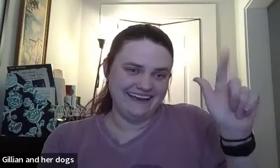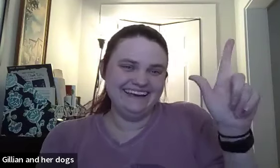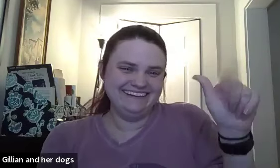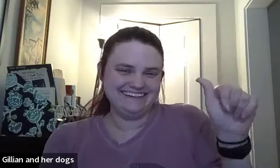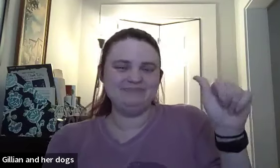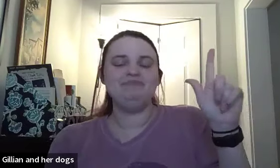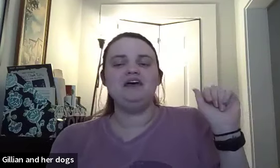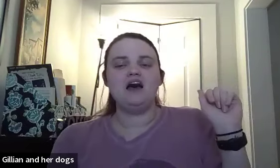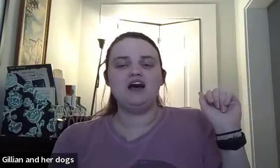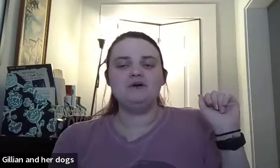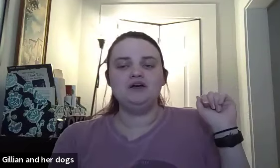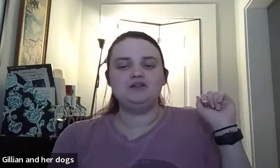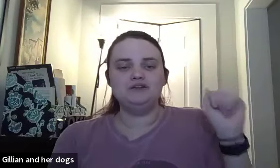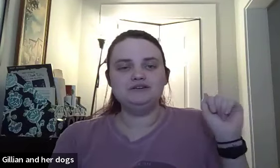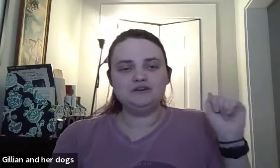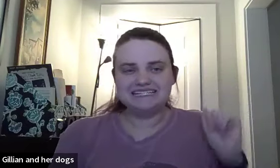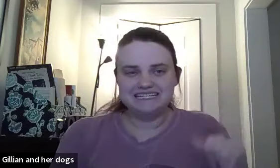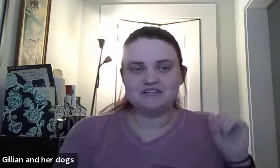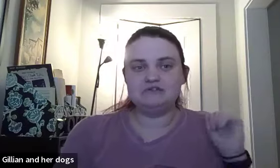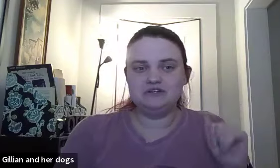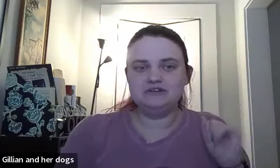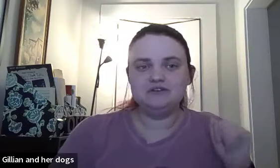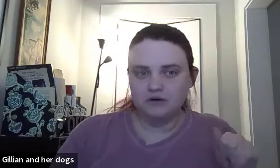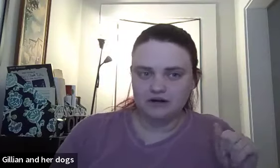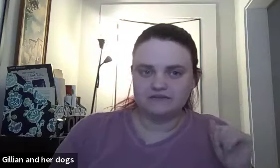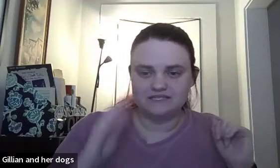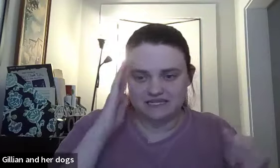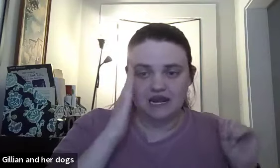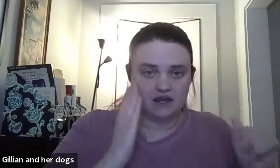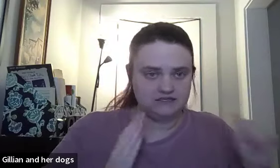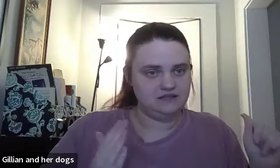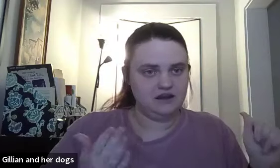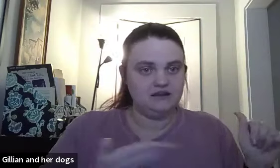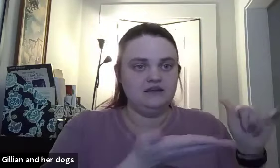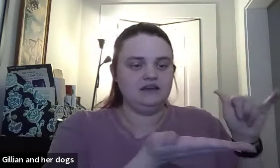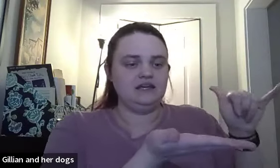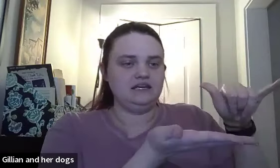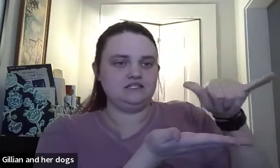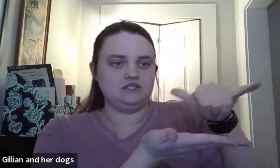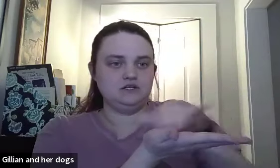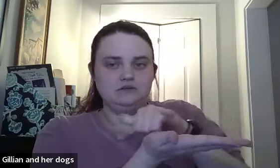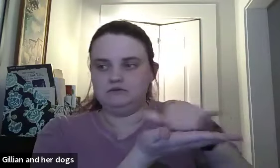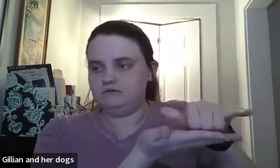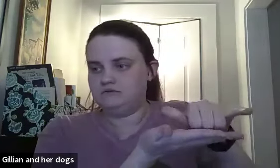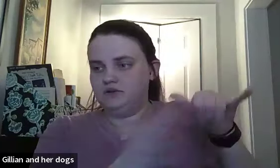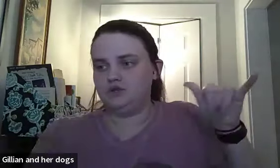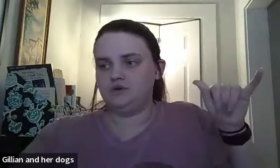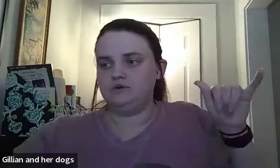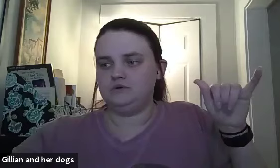LA. um, New York City. So New York, the state has a sign, and it's